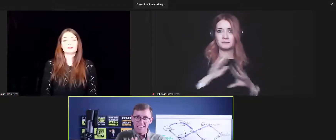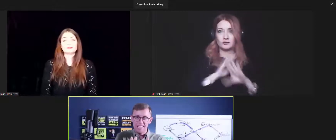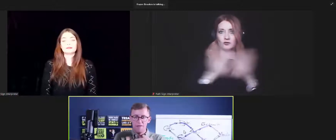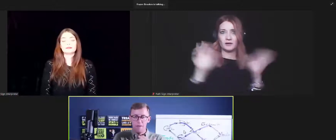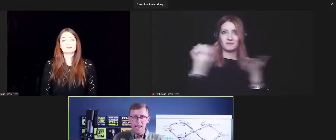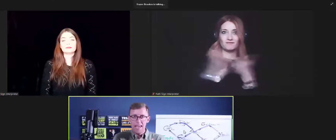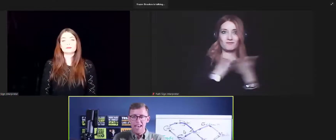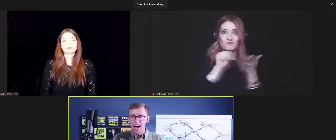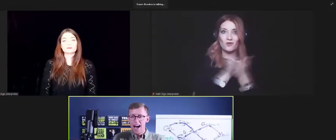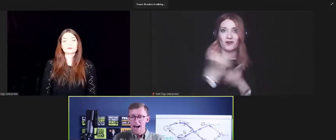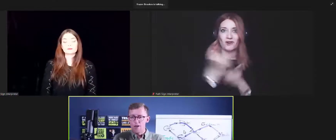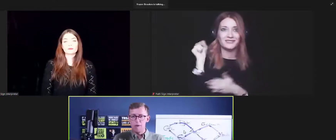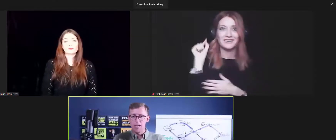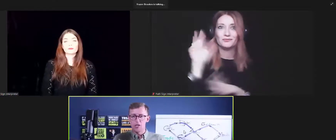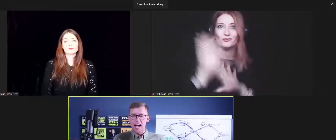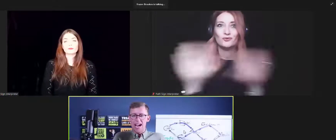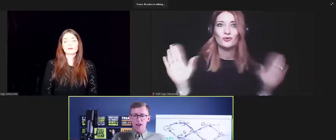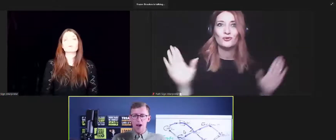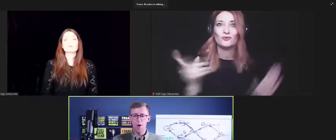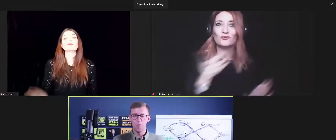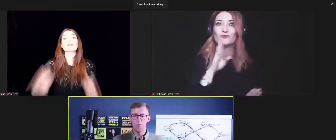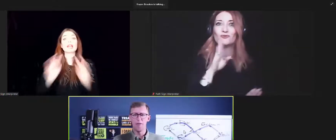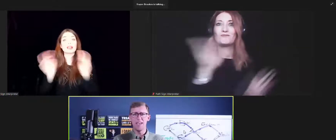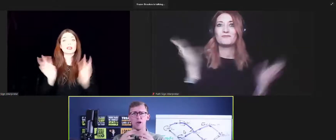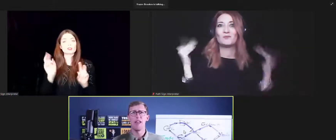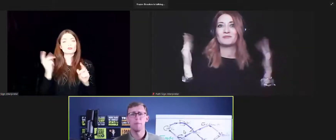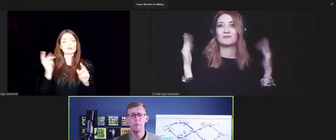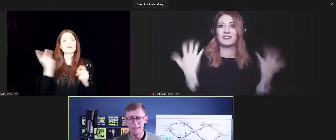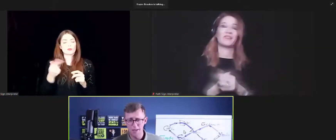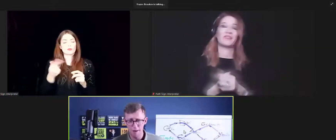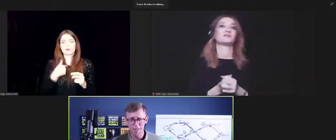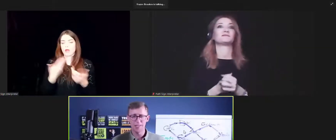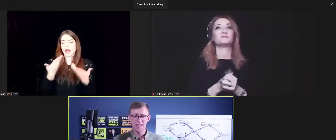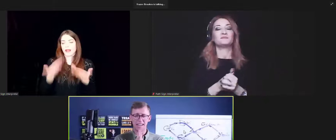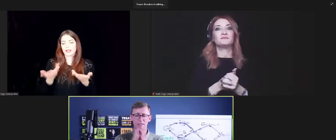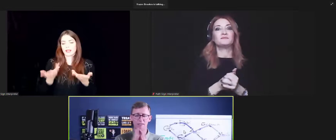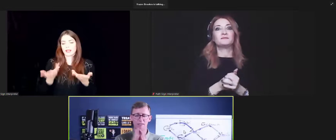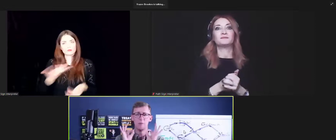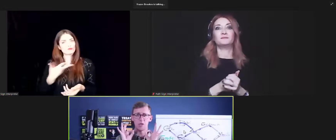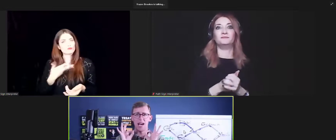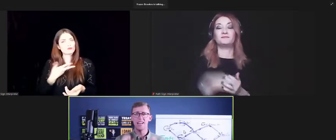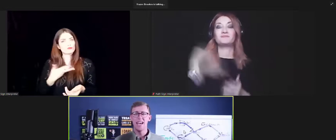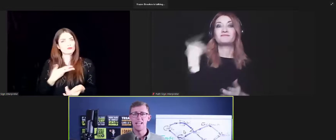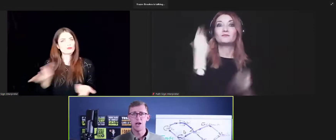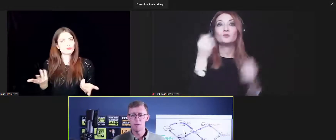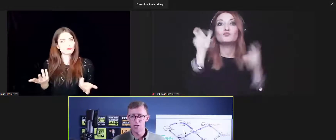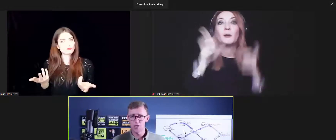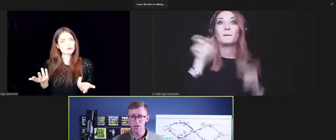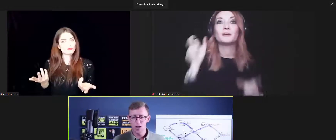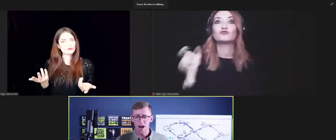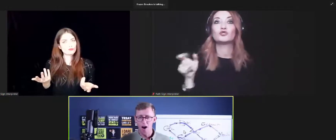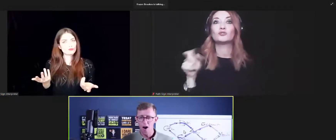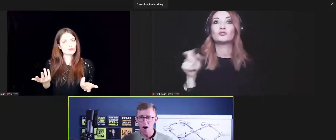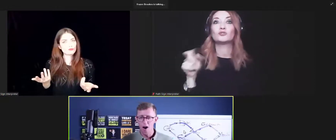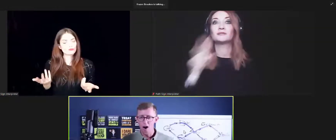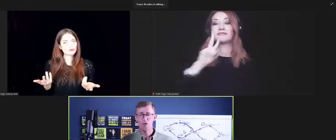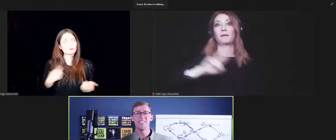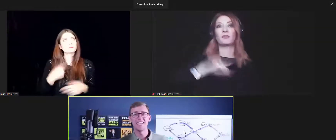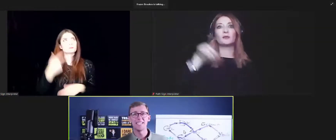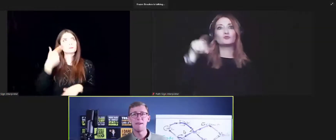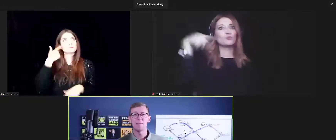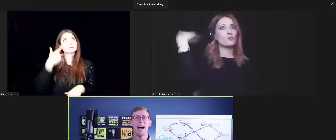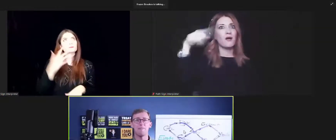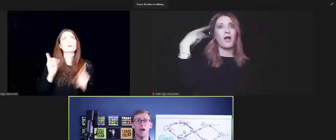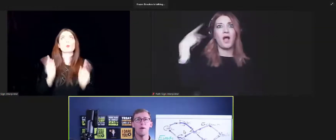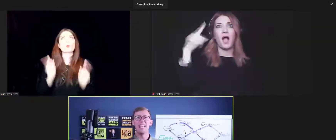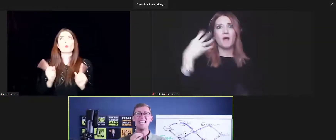for me, just because I know that the incredible interpreters and the incredible sign interpreters are translating me. So I